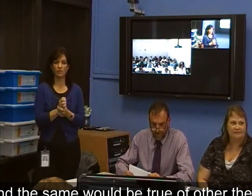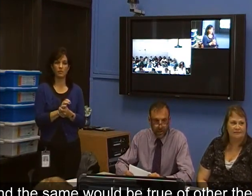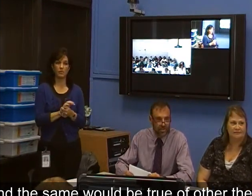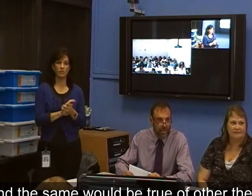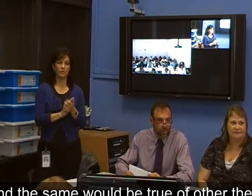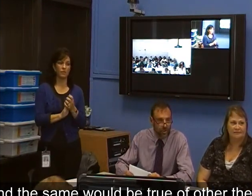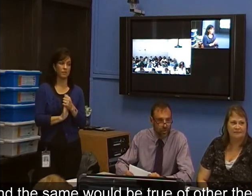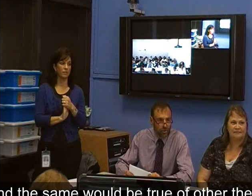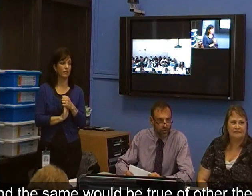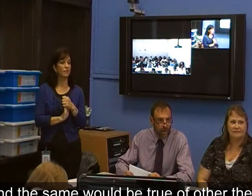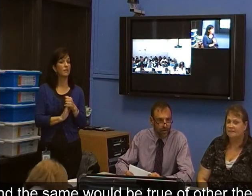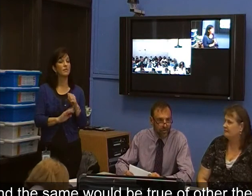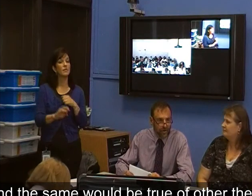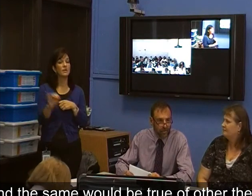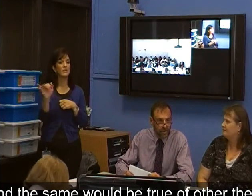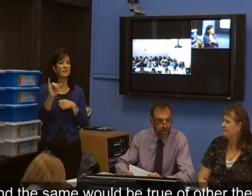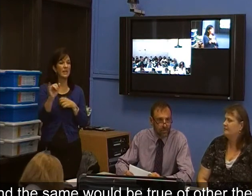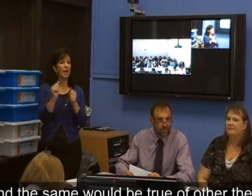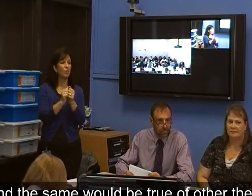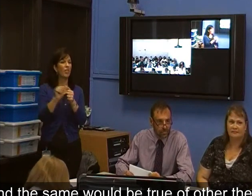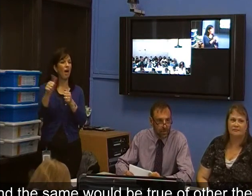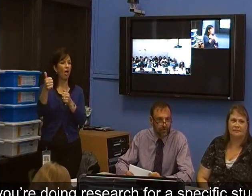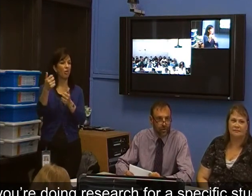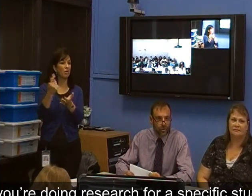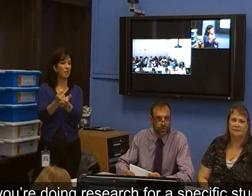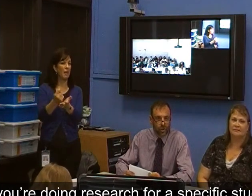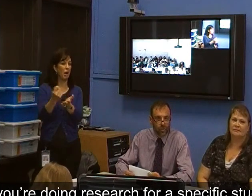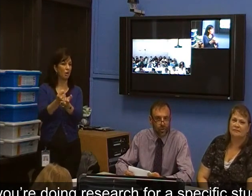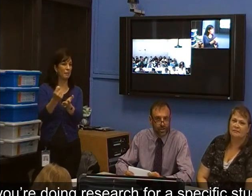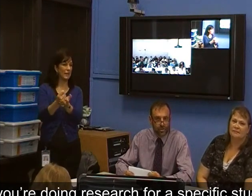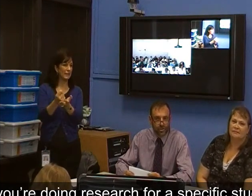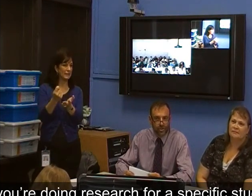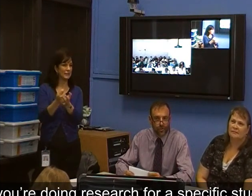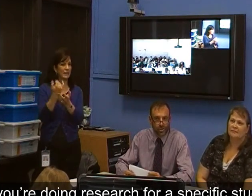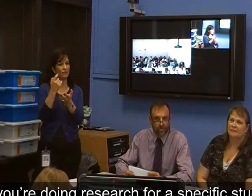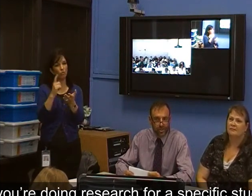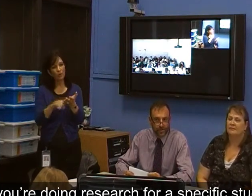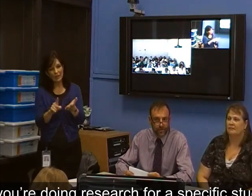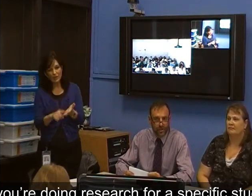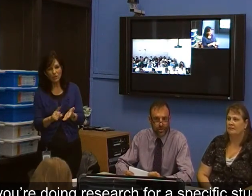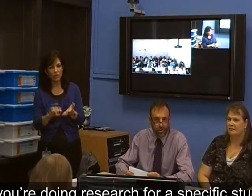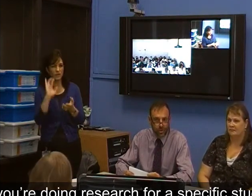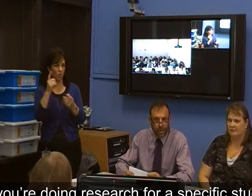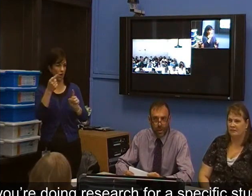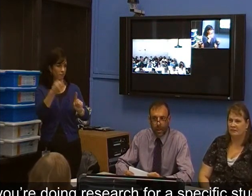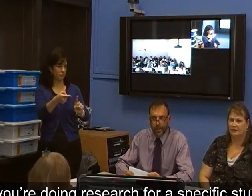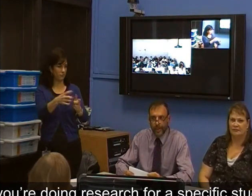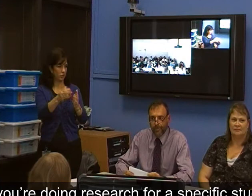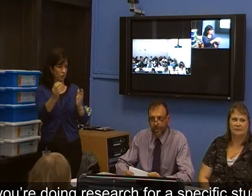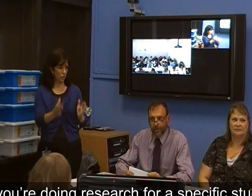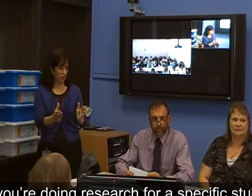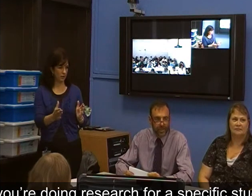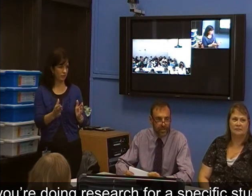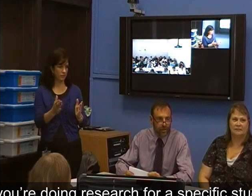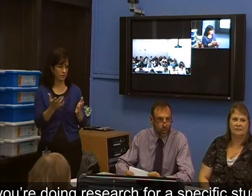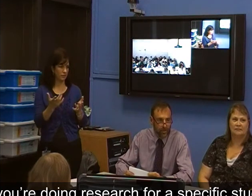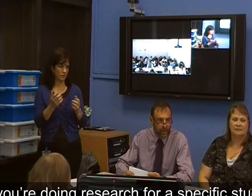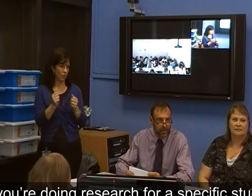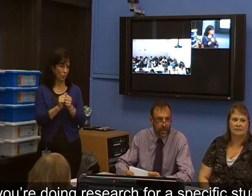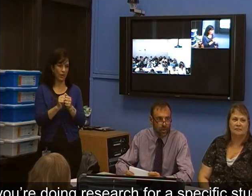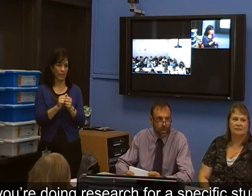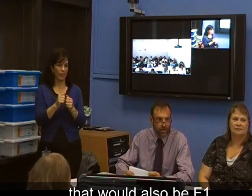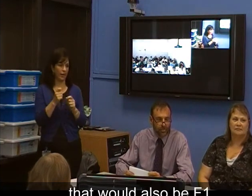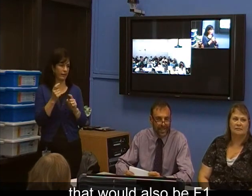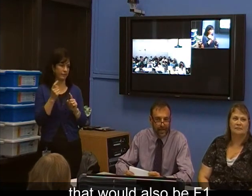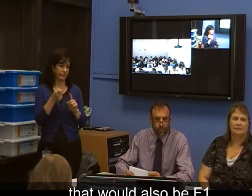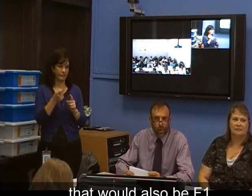And the same would be true for other therapies. If you're doing research for a specific student on a particular piece of equipment, that would